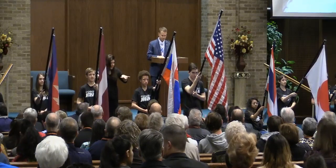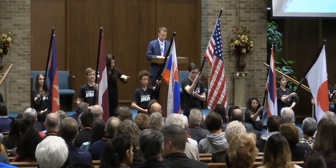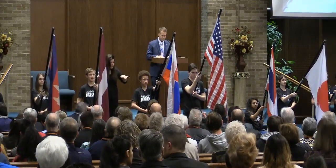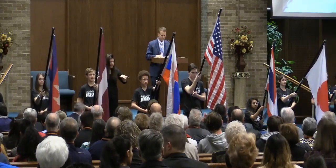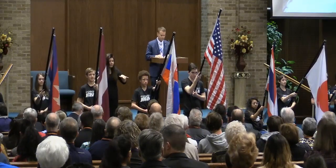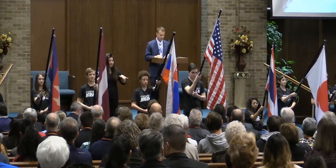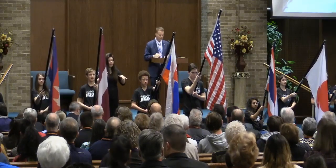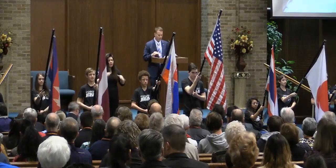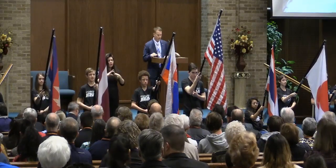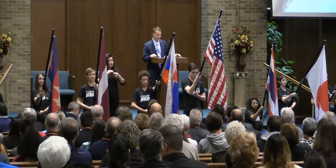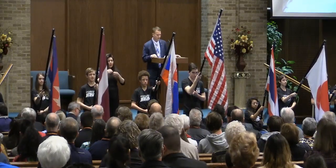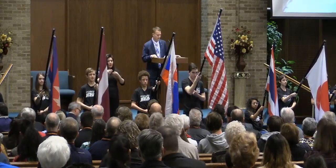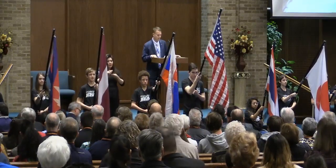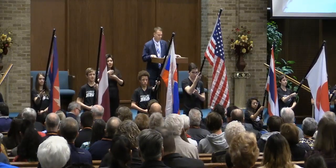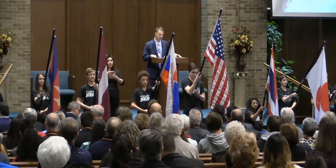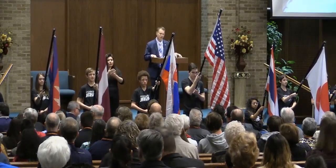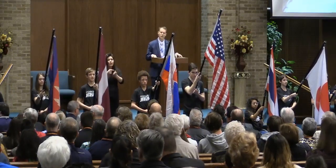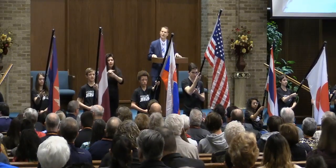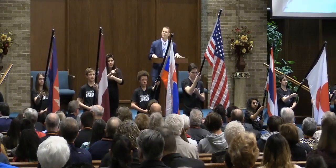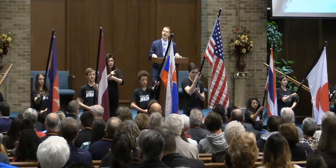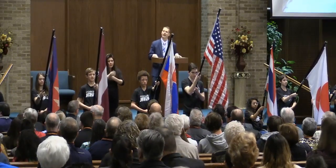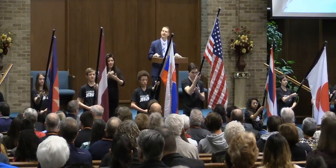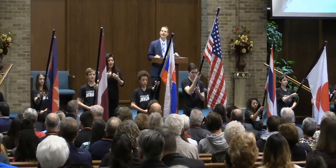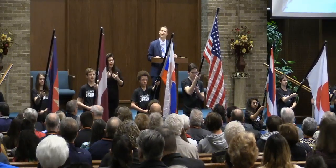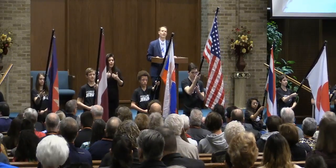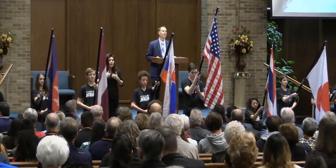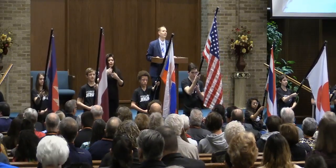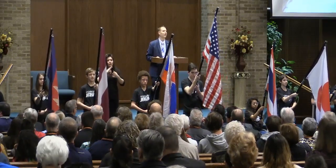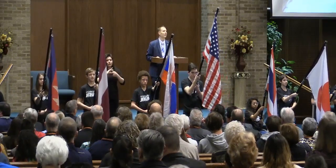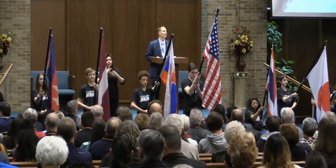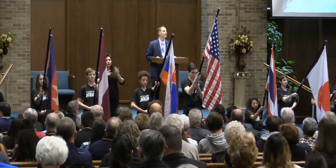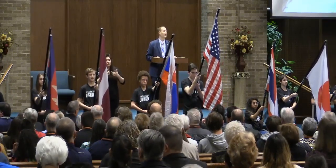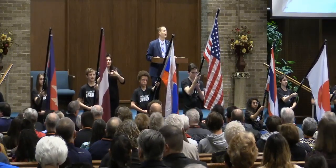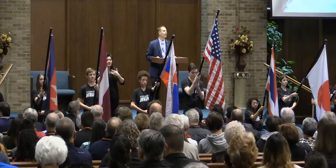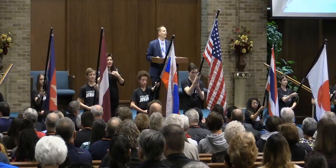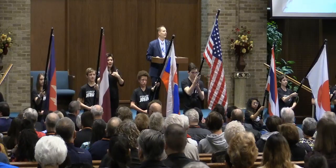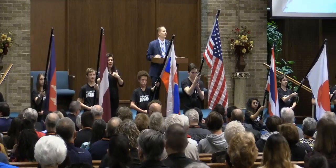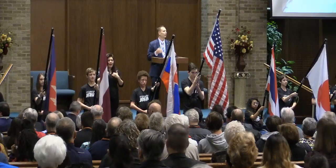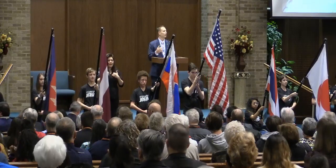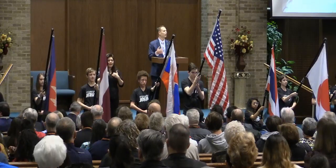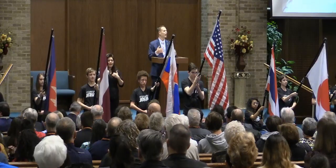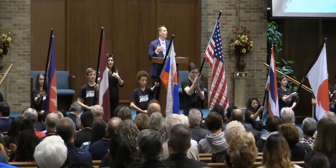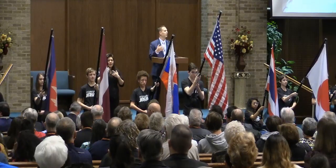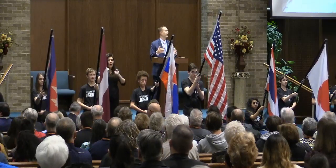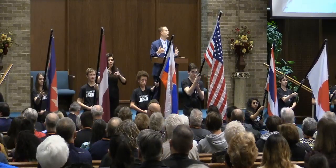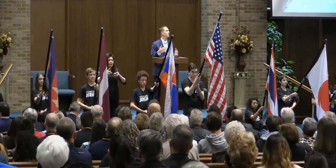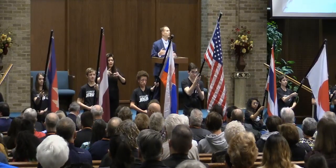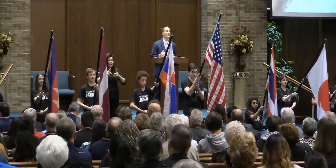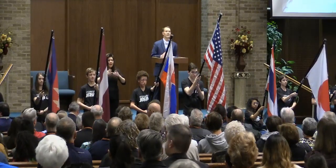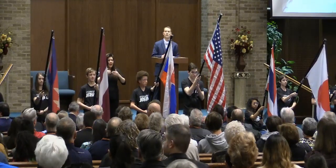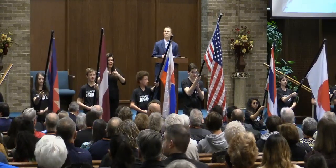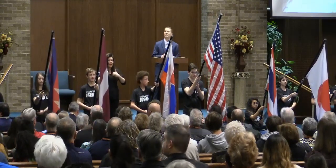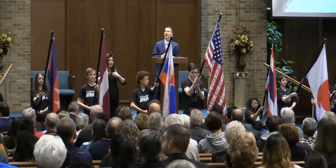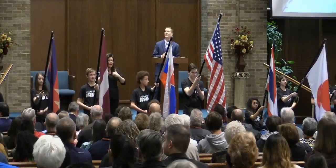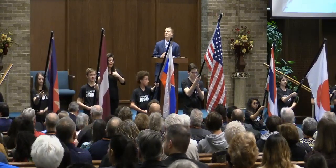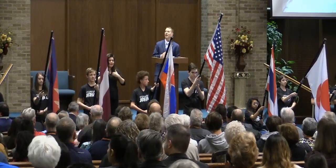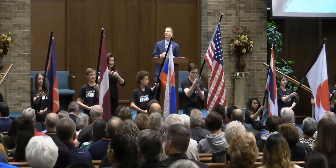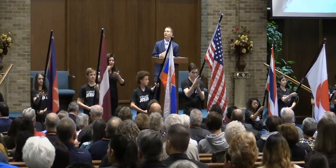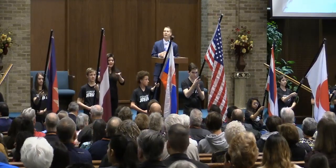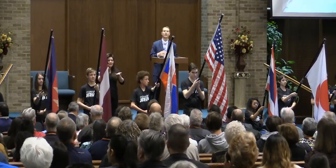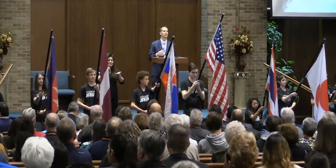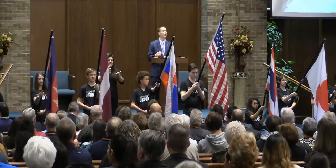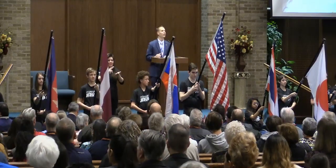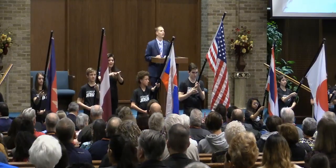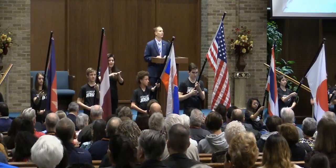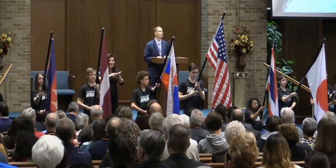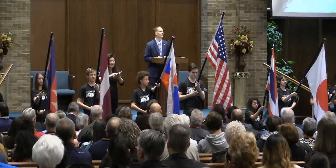you. And we have one of the joys that I get to have of being with as I go through the application process with the Aimers, I